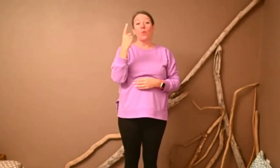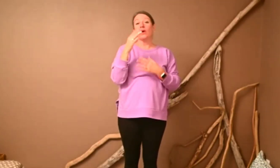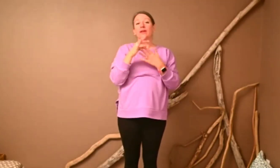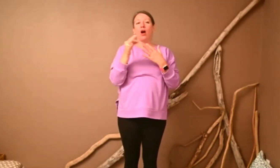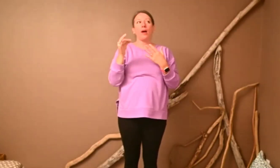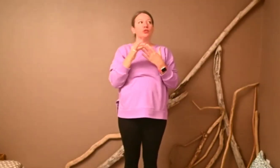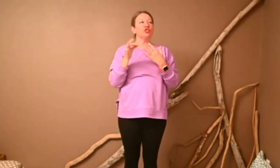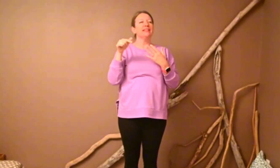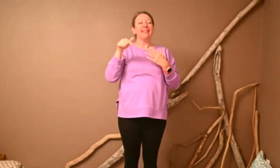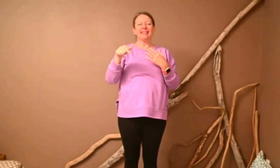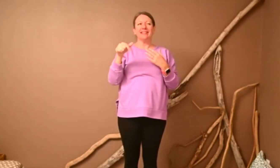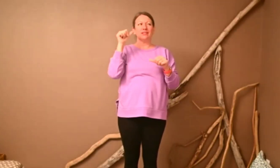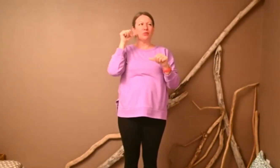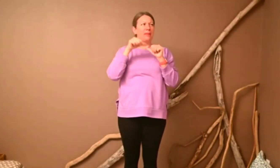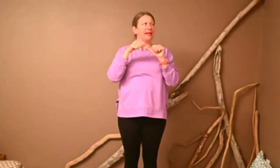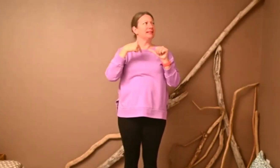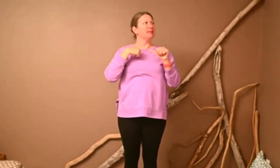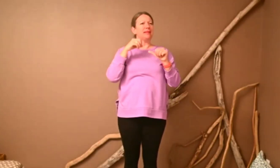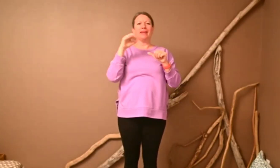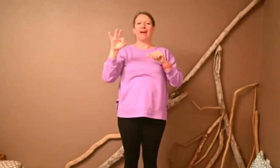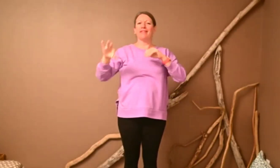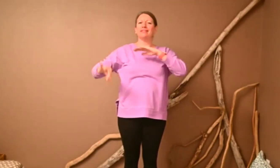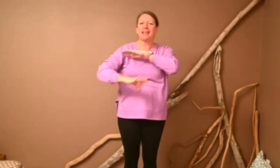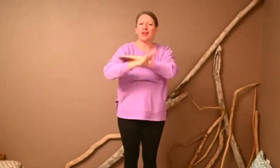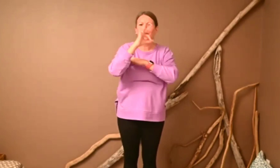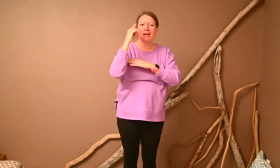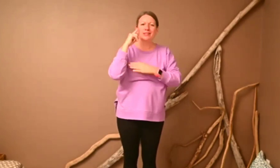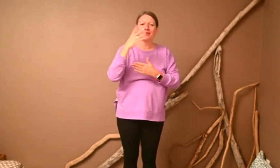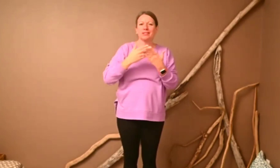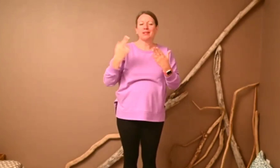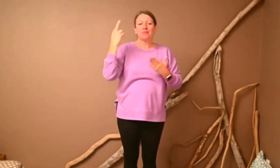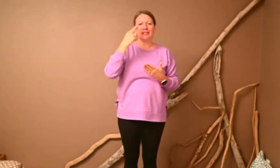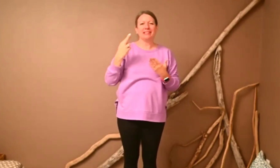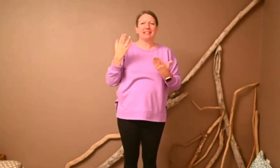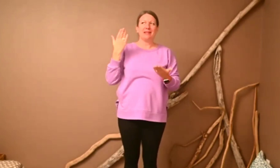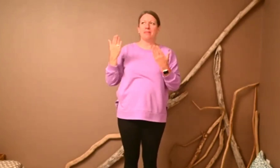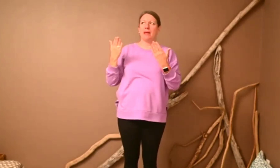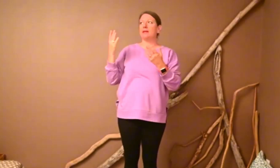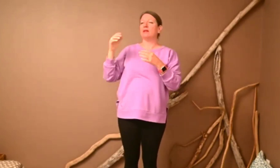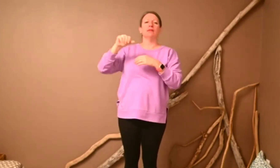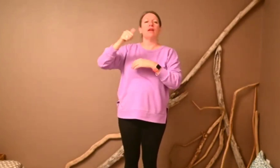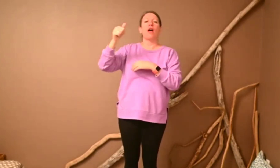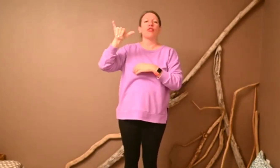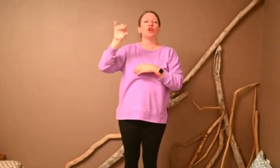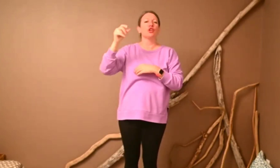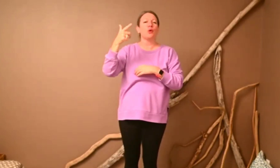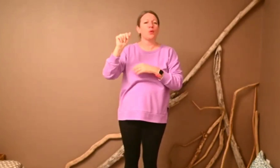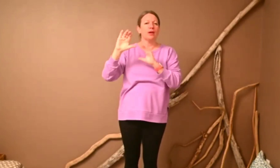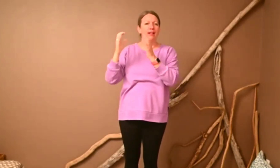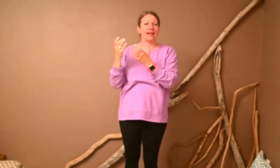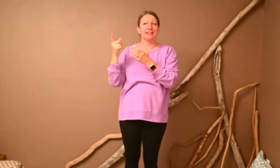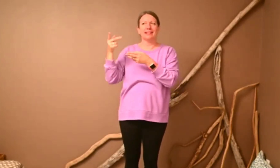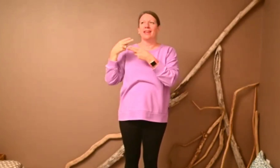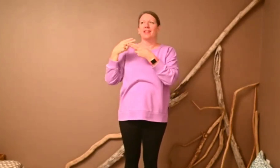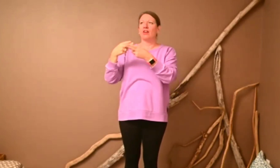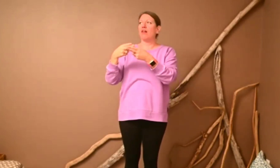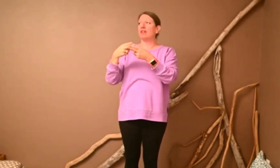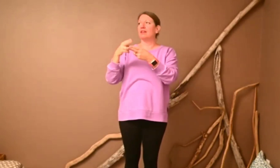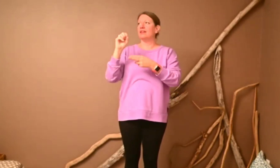standing and reaching and rolling forward. This option kind of reminds me of like a sunrise or